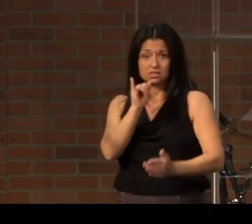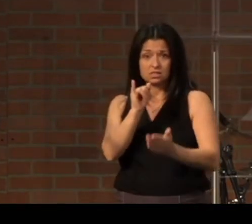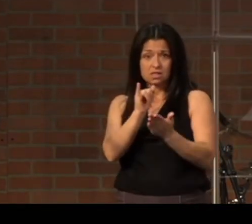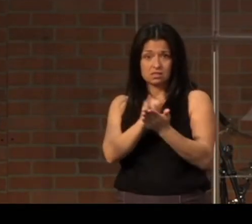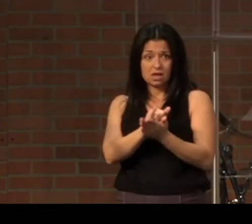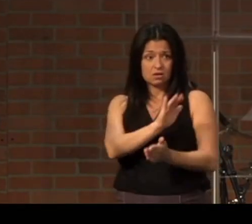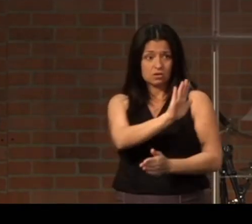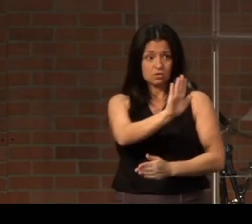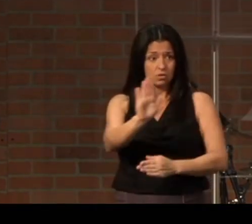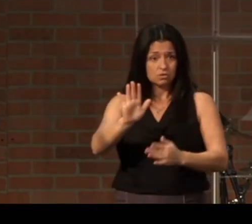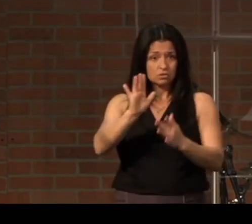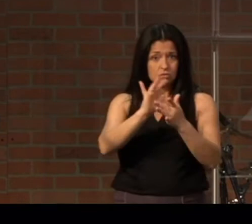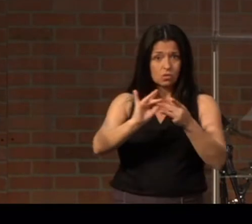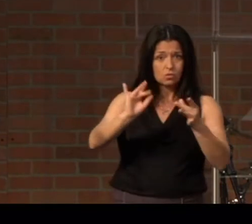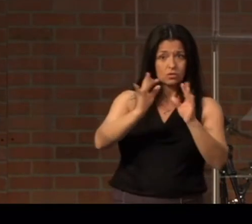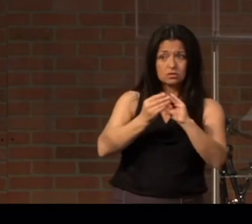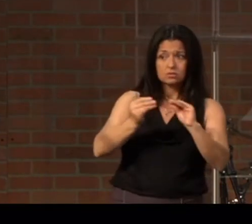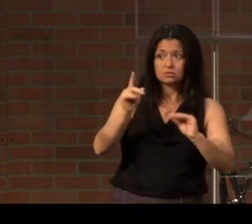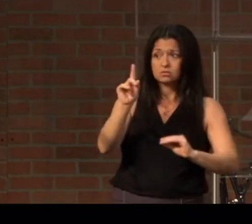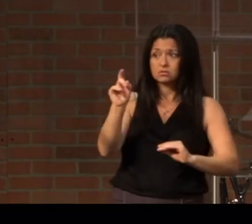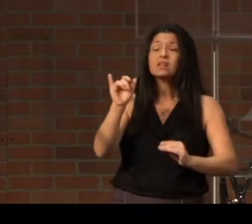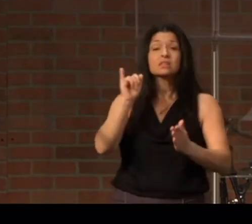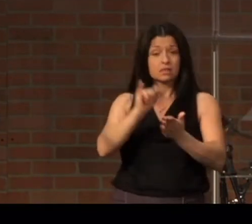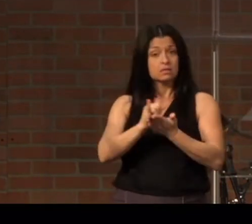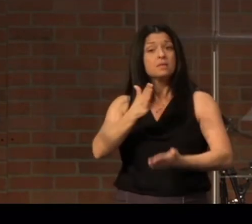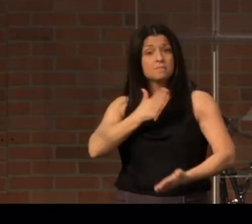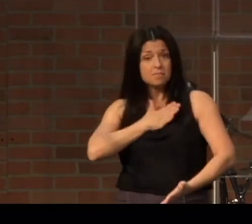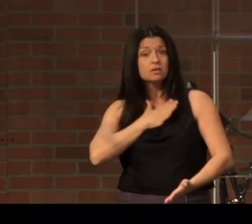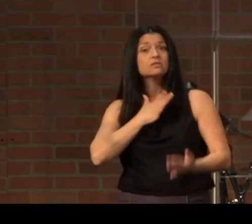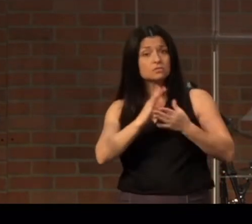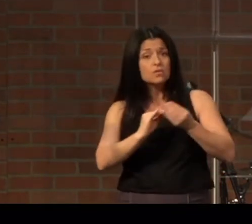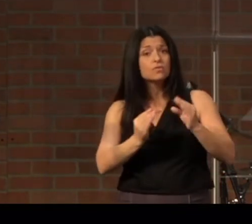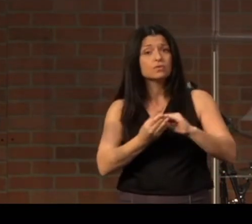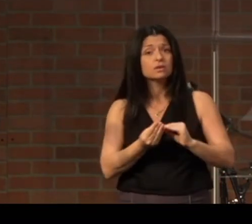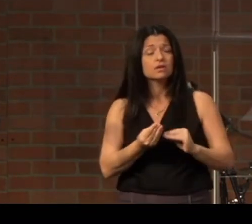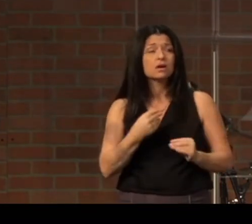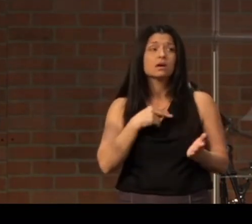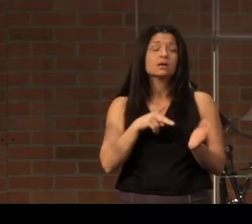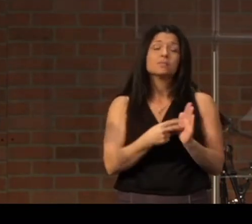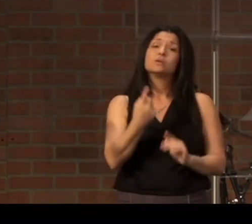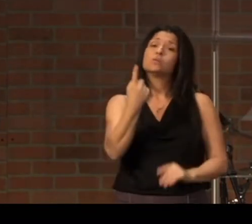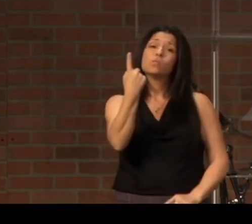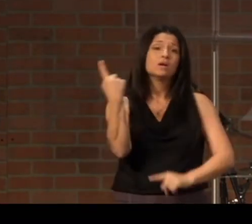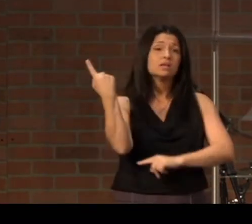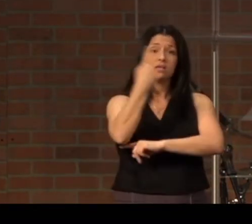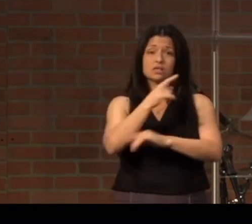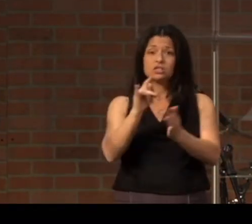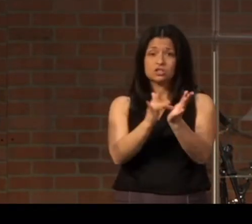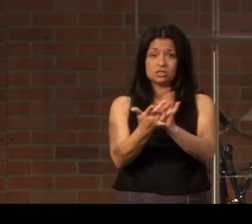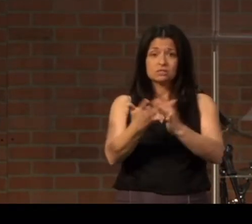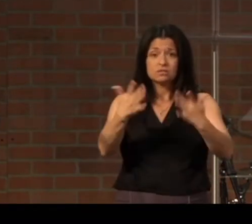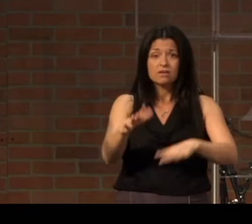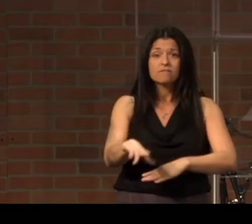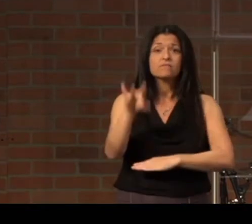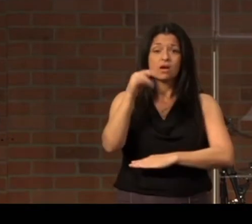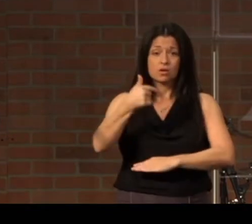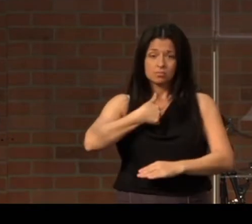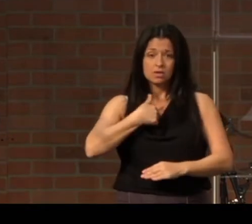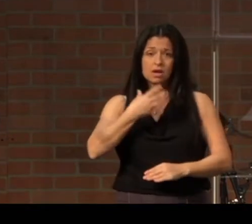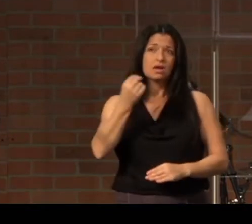story? Man, one day, Jesus found me. And Jesus